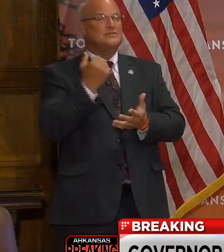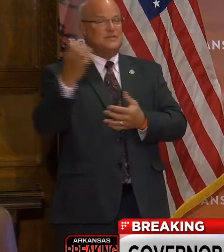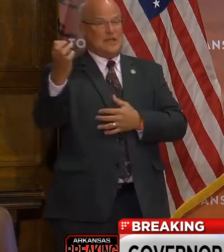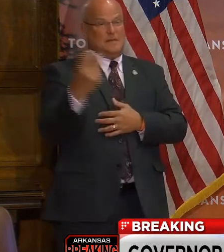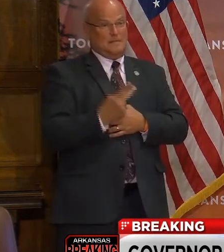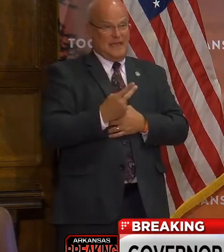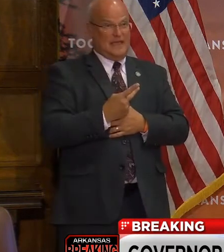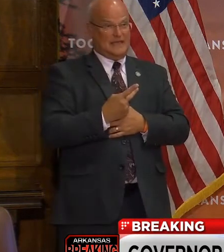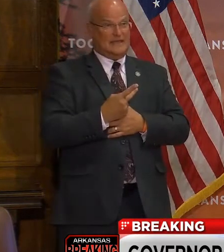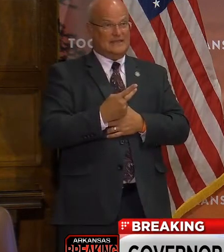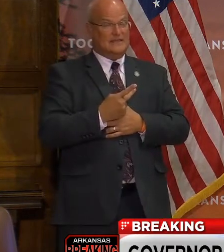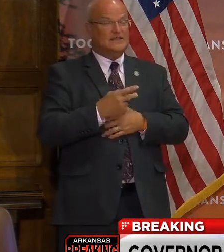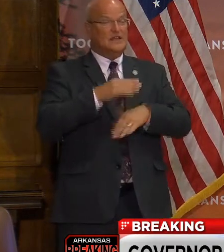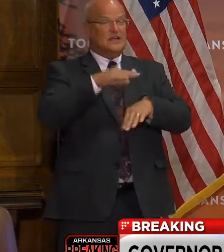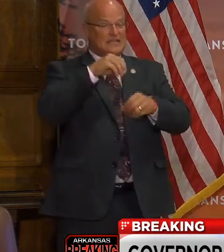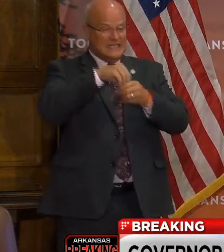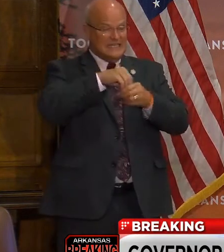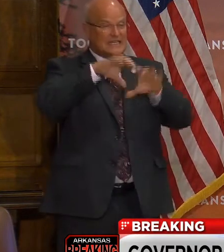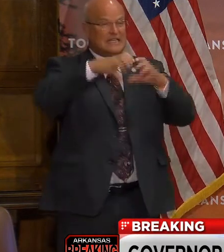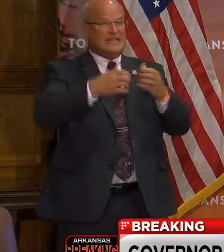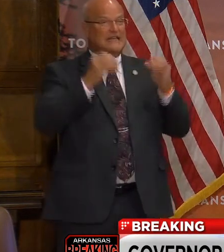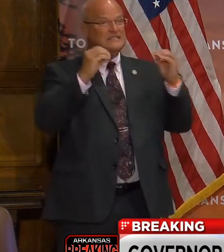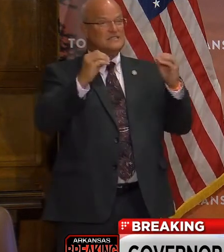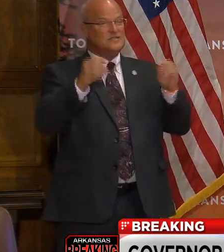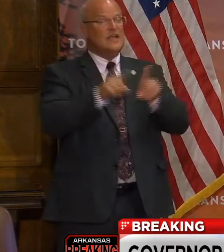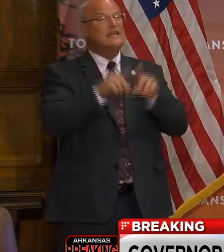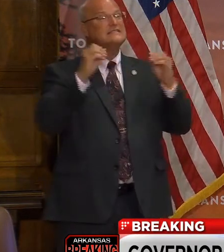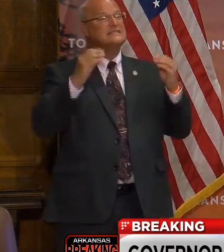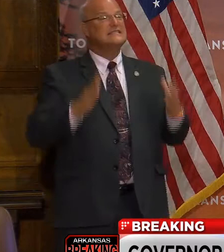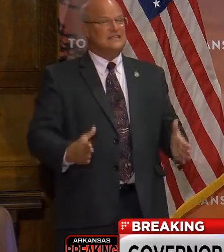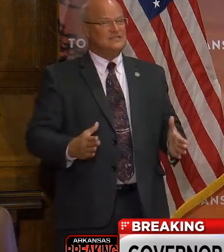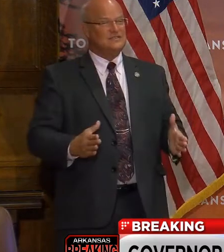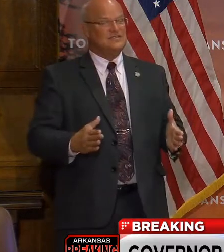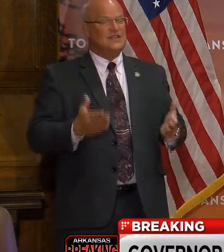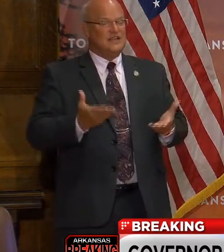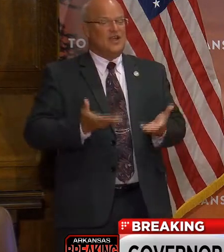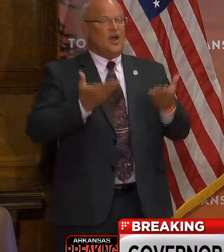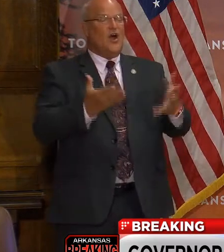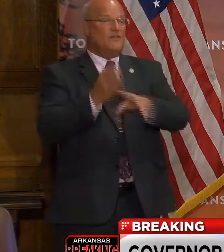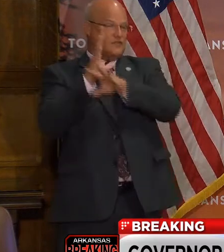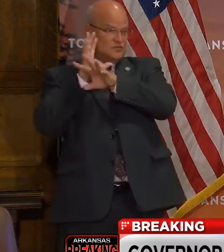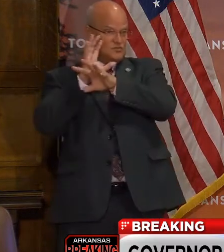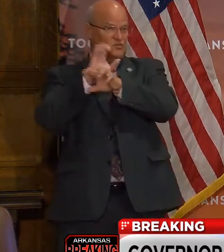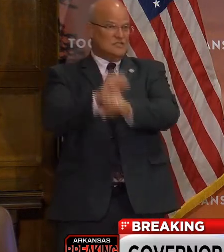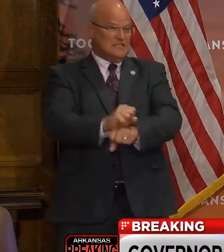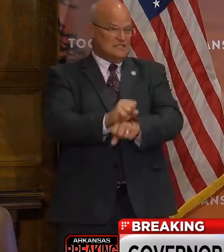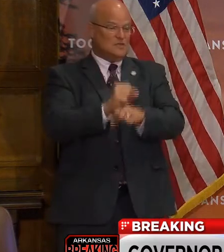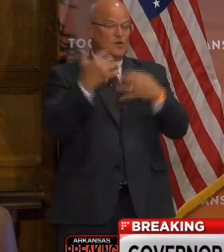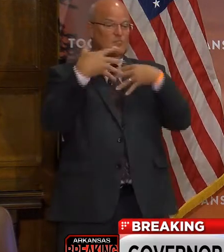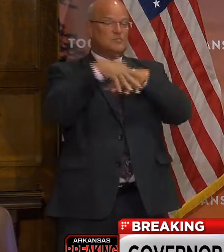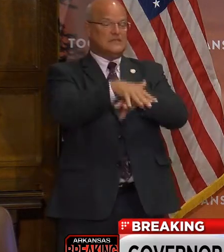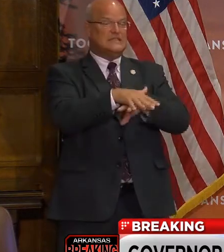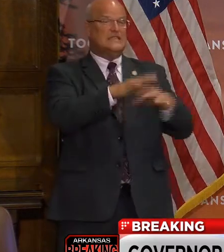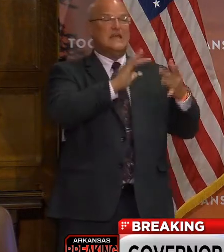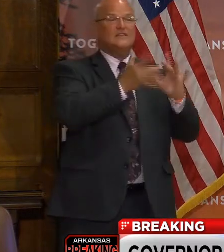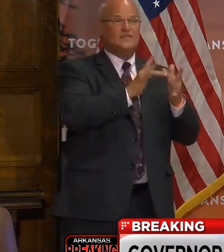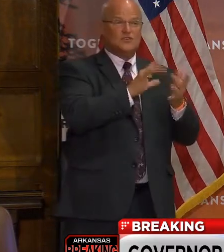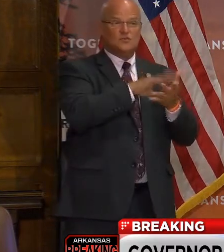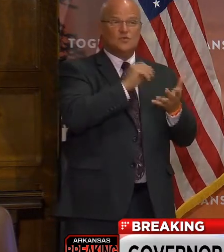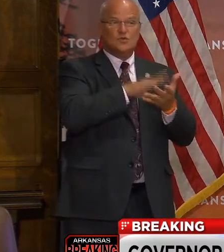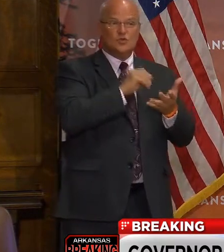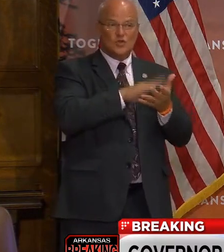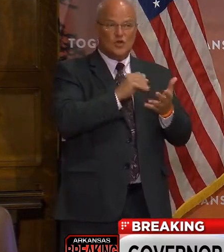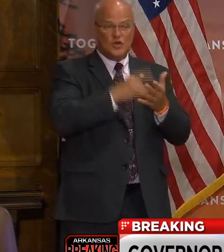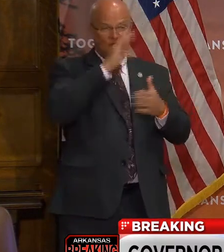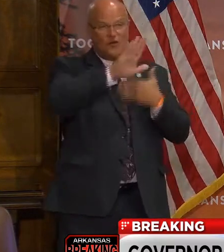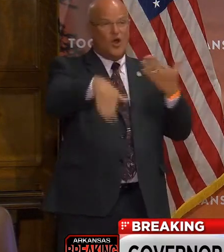return to on-site instruction as an educator and to offer traditional, blended, and virtual learning opportunities